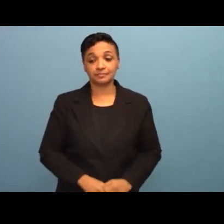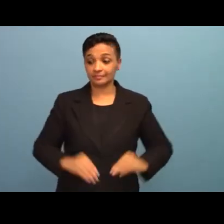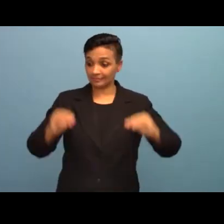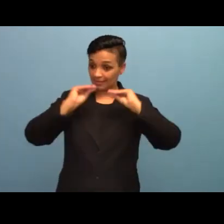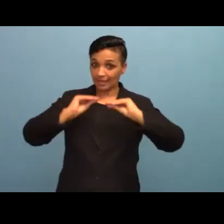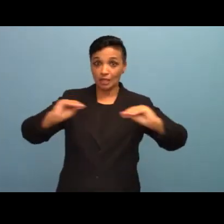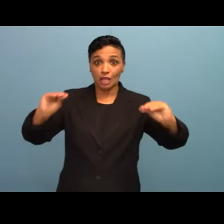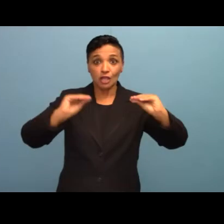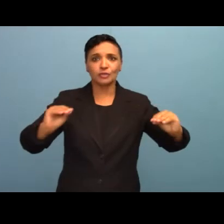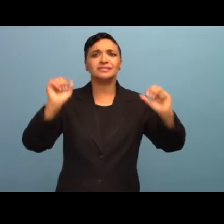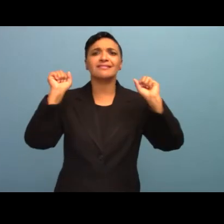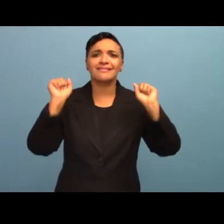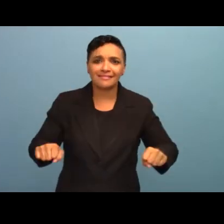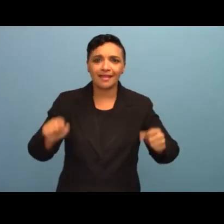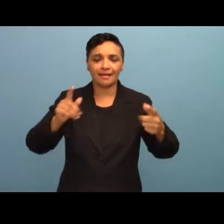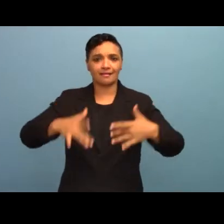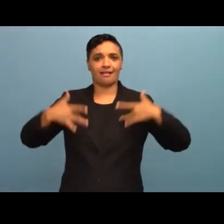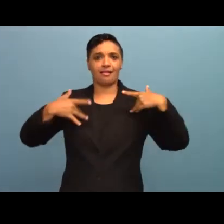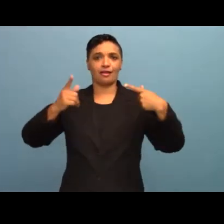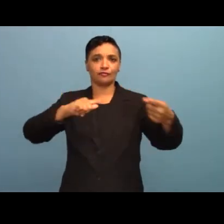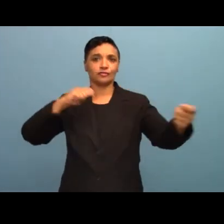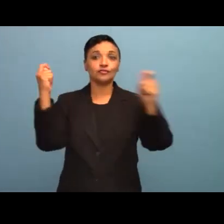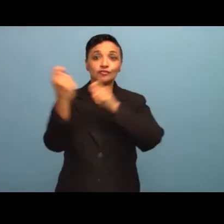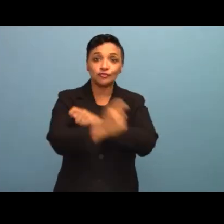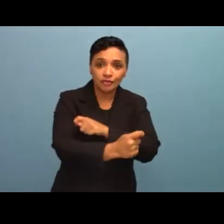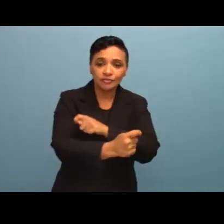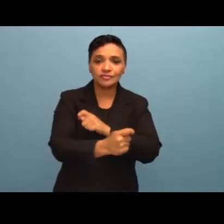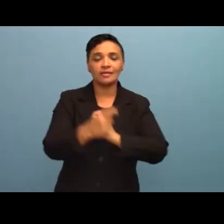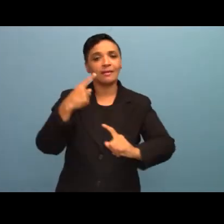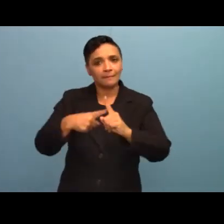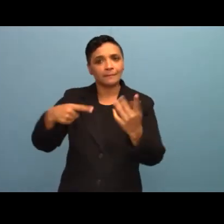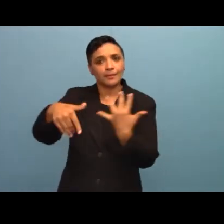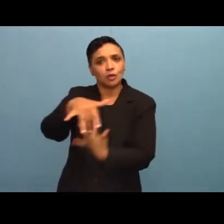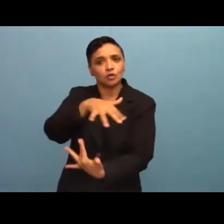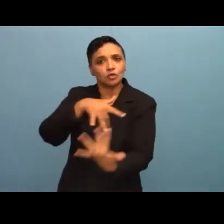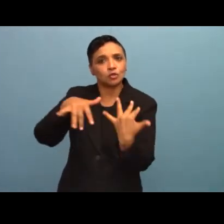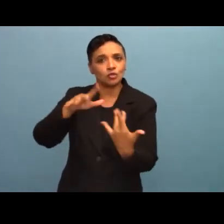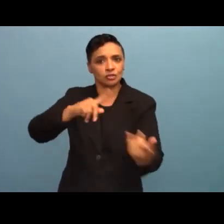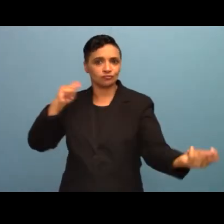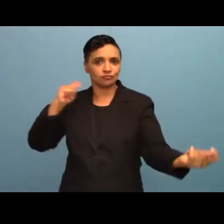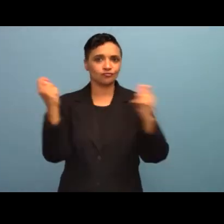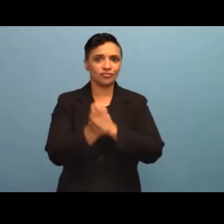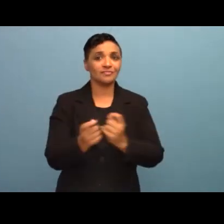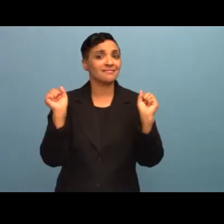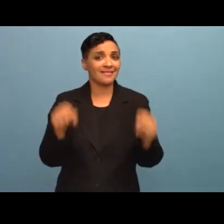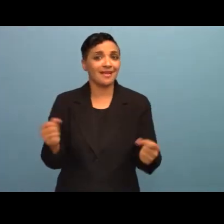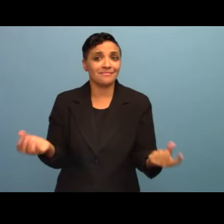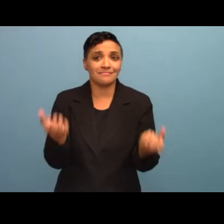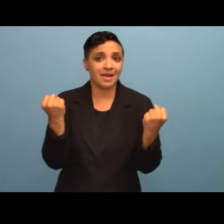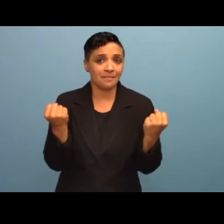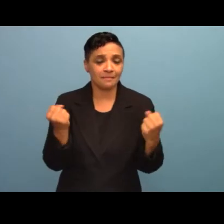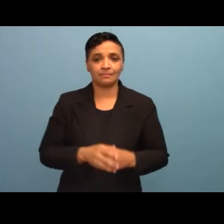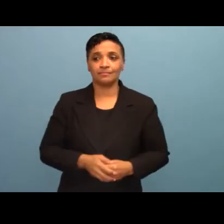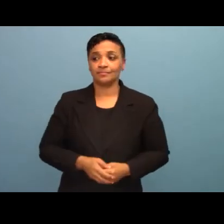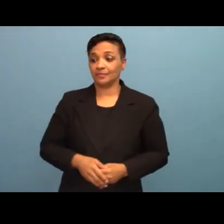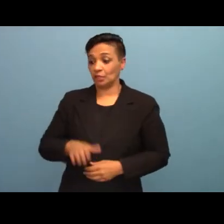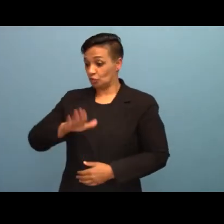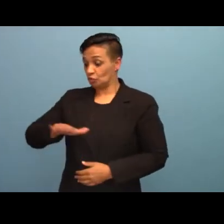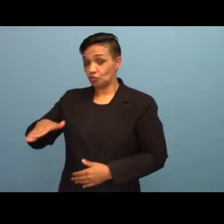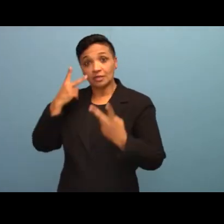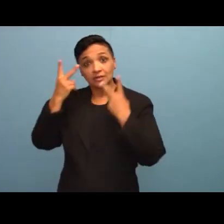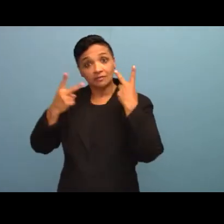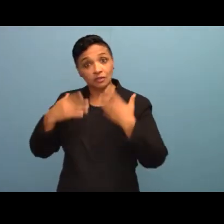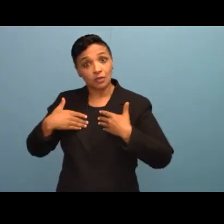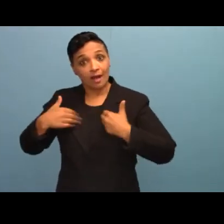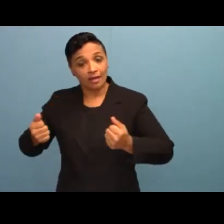change individuals' life and fuel social transformation. There is a strong link between children's visual health and